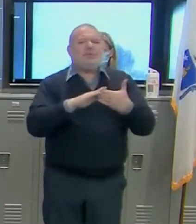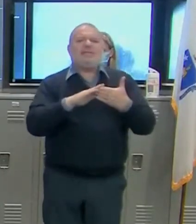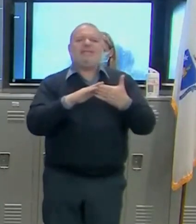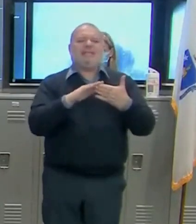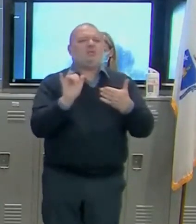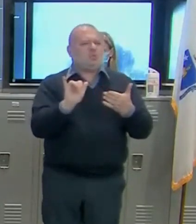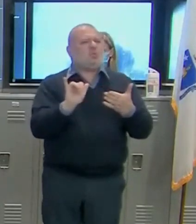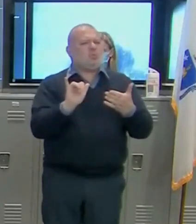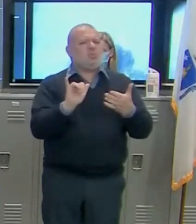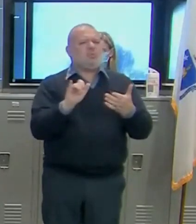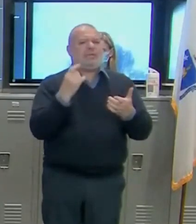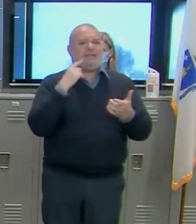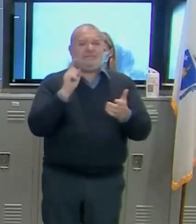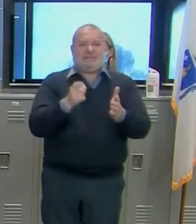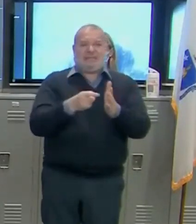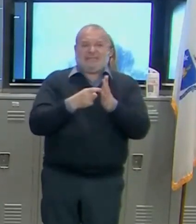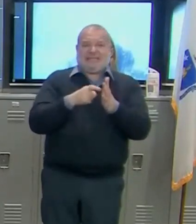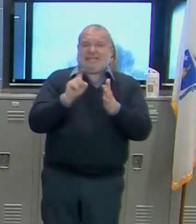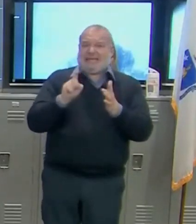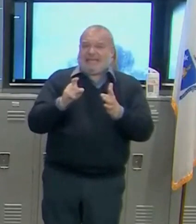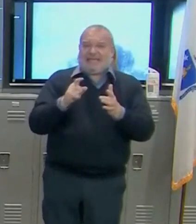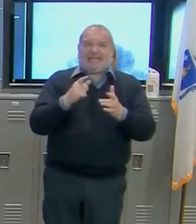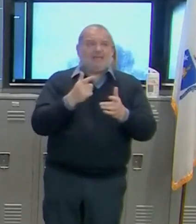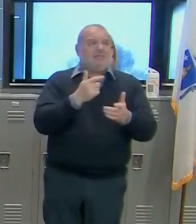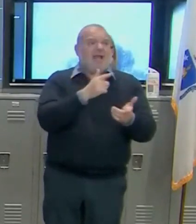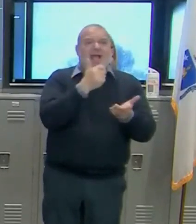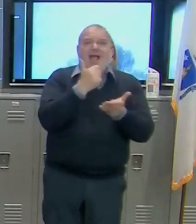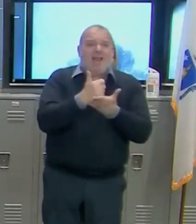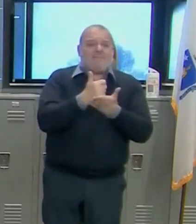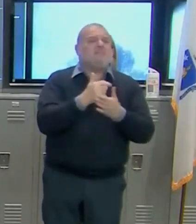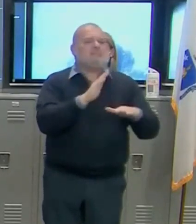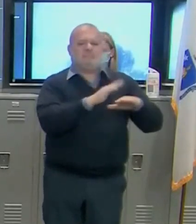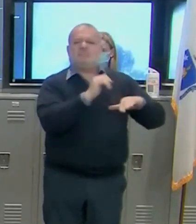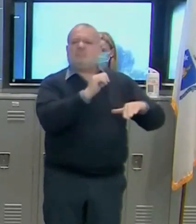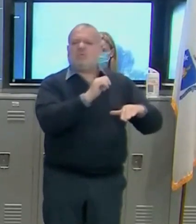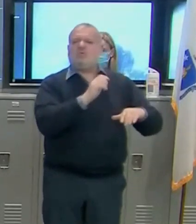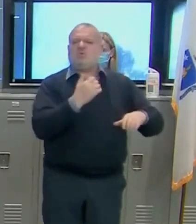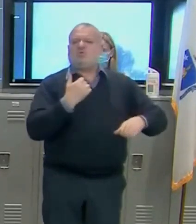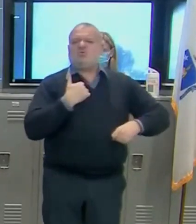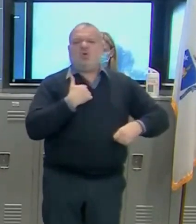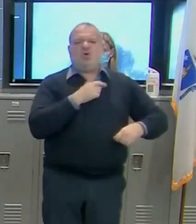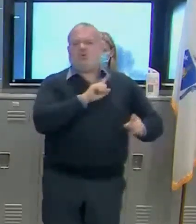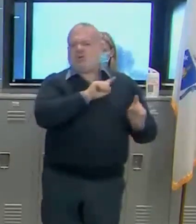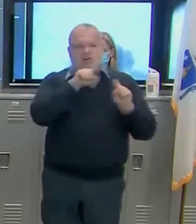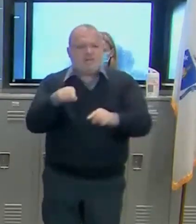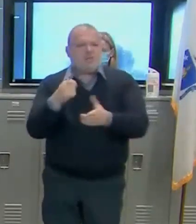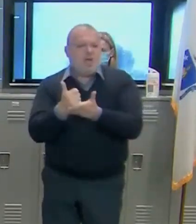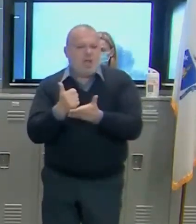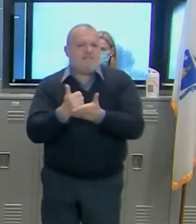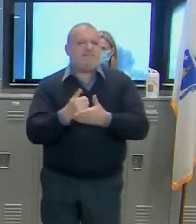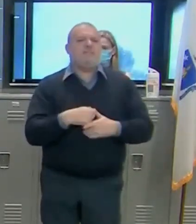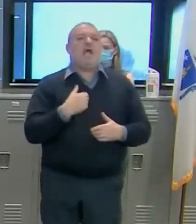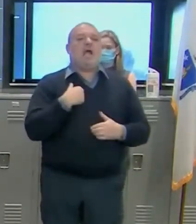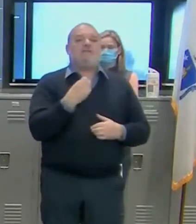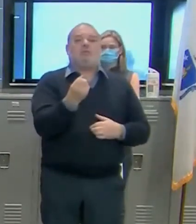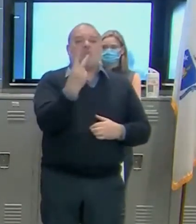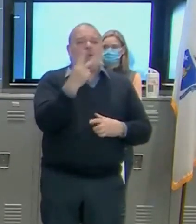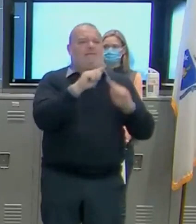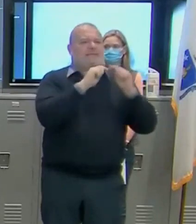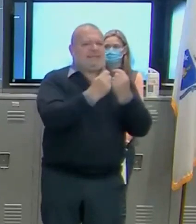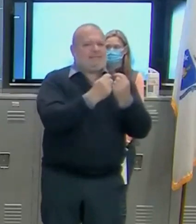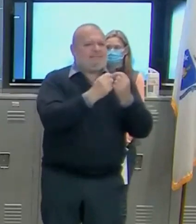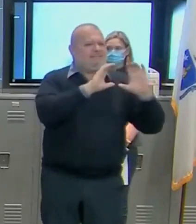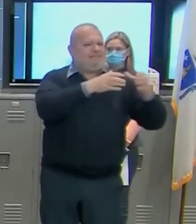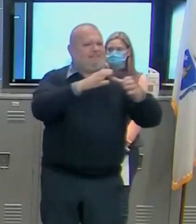they require their help as well. There are currently 12 teams positioned in the eastern part of the state to deal with that. Lieutenant Governor will talk